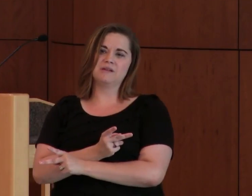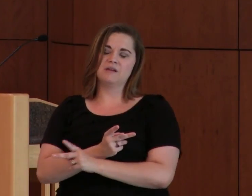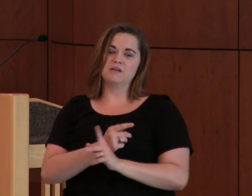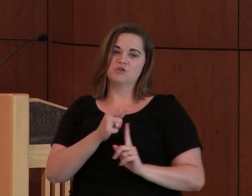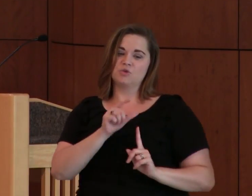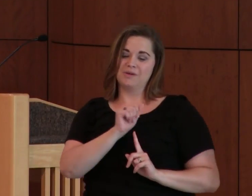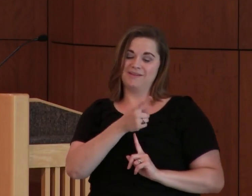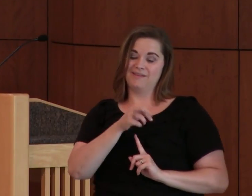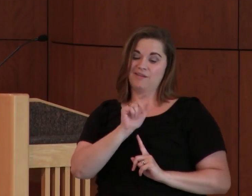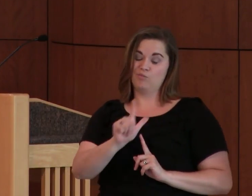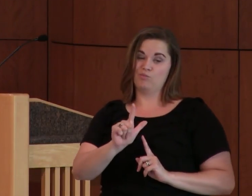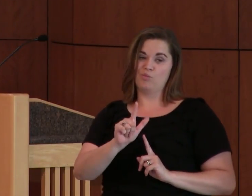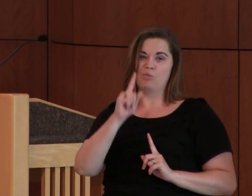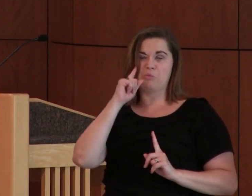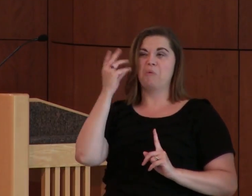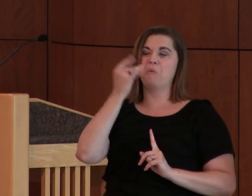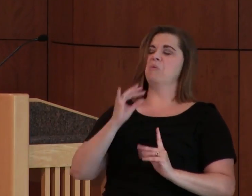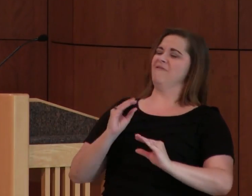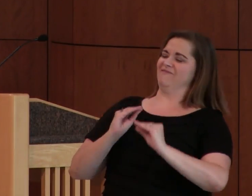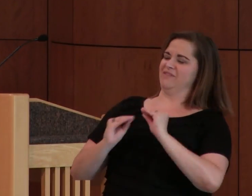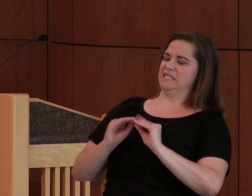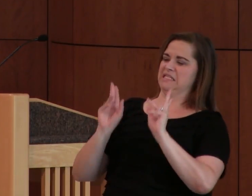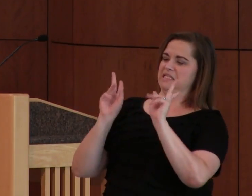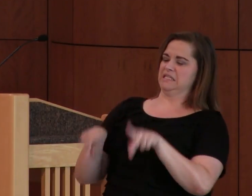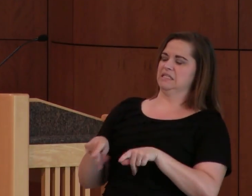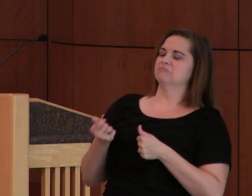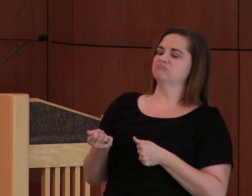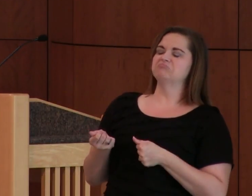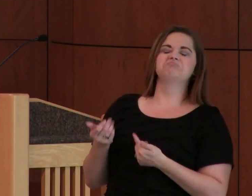as easy as she thought it would be.